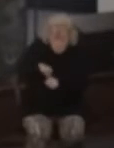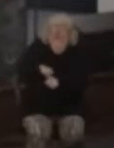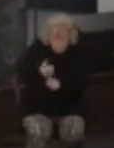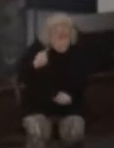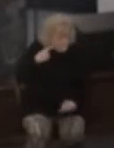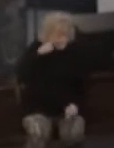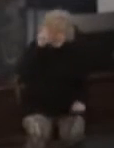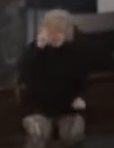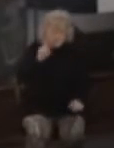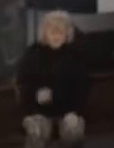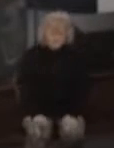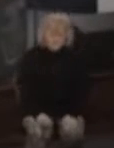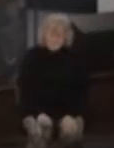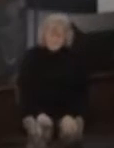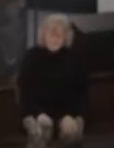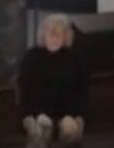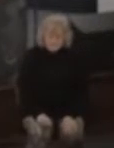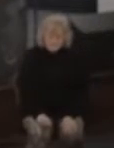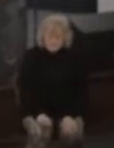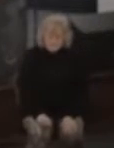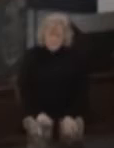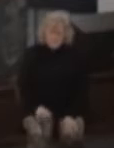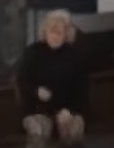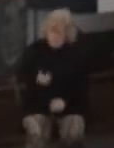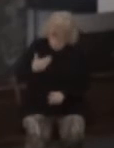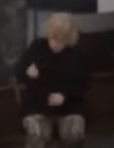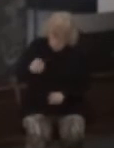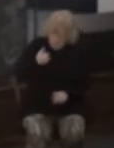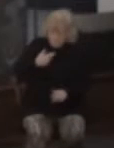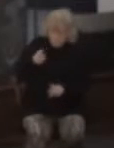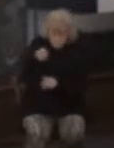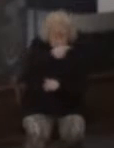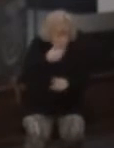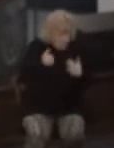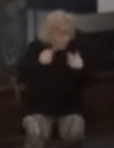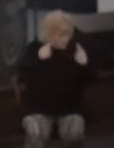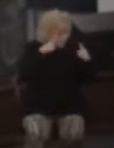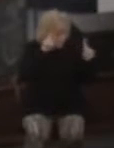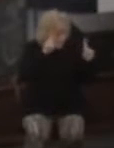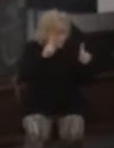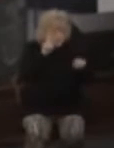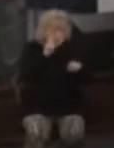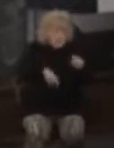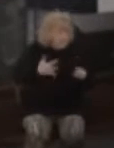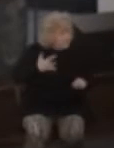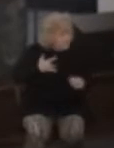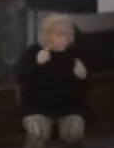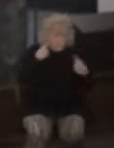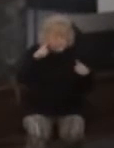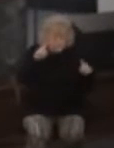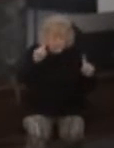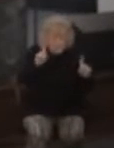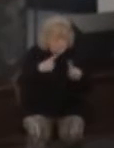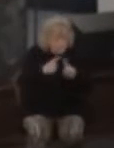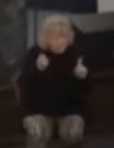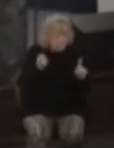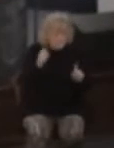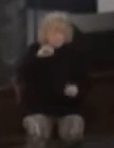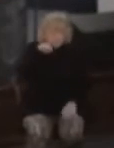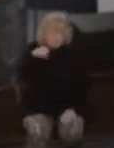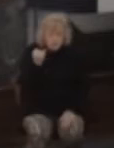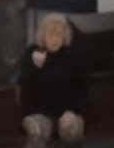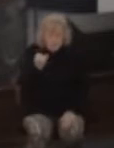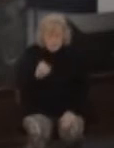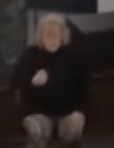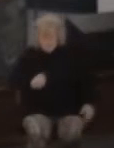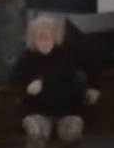Jealousy robs you of the joy of your own success. Let's look at the next couple of verses, verses 6 through 9. When the